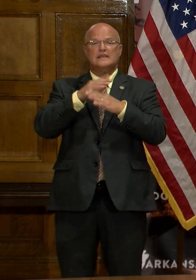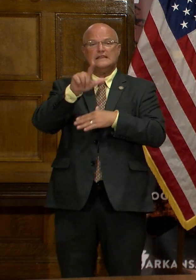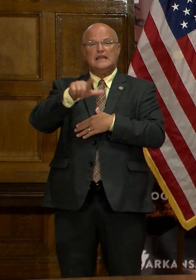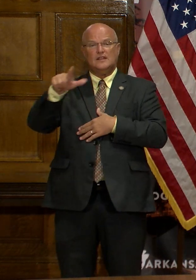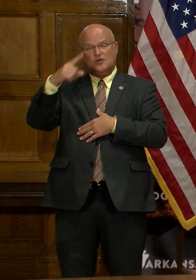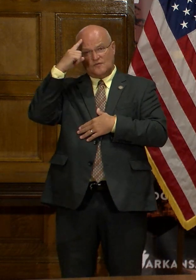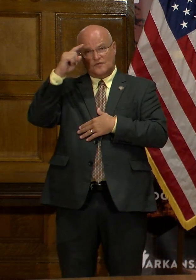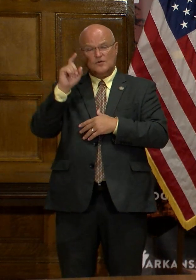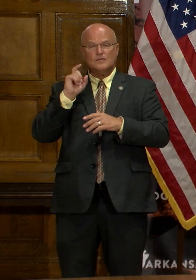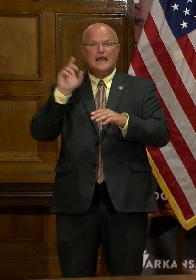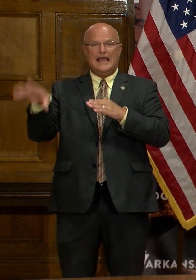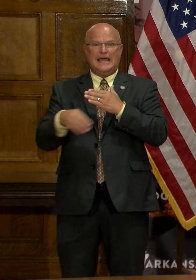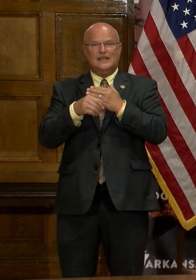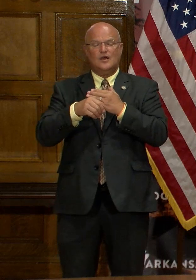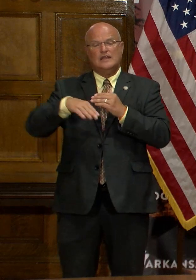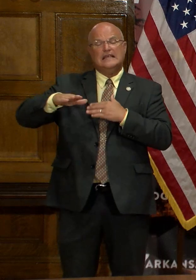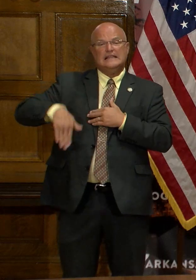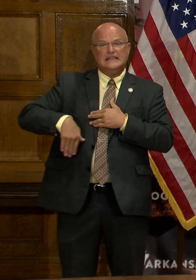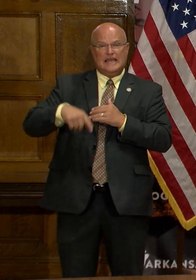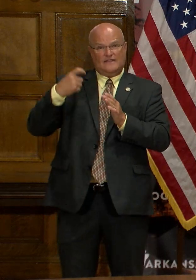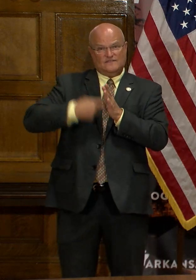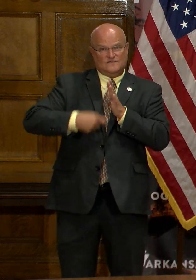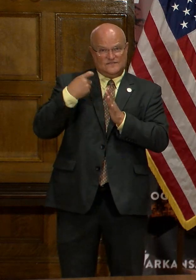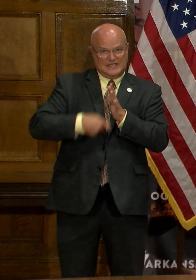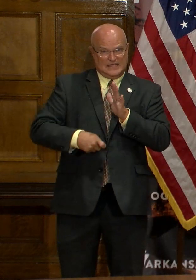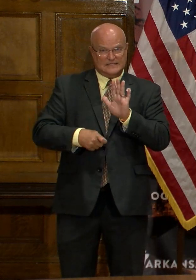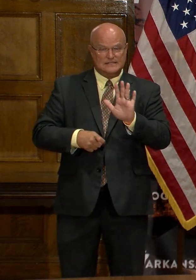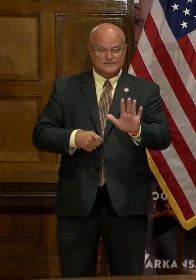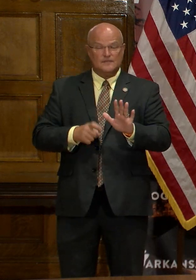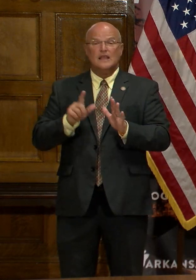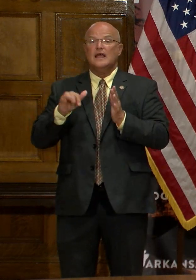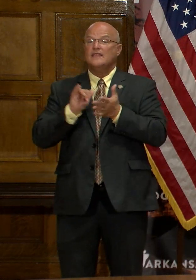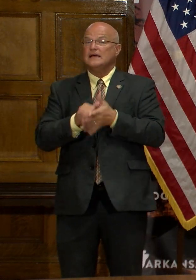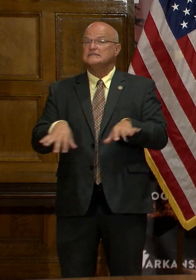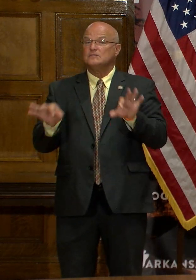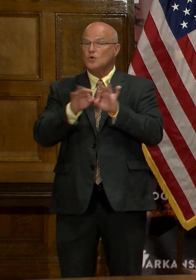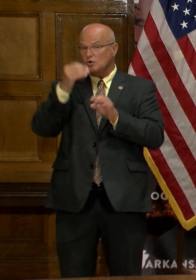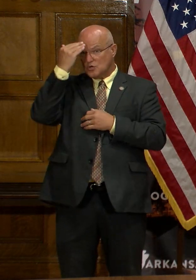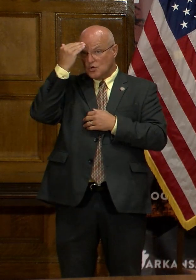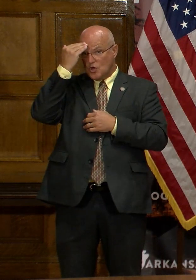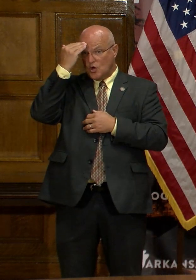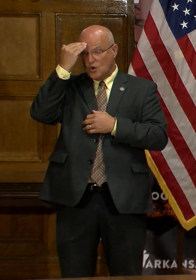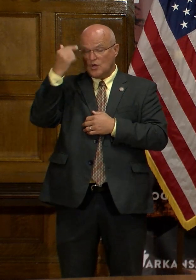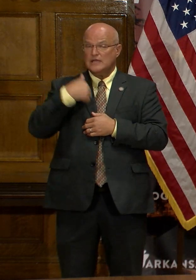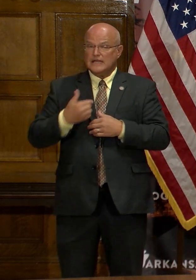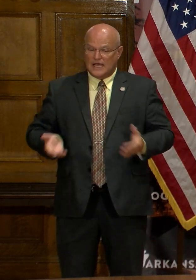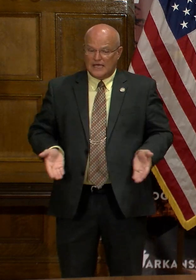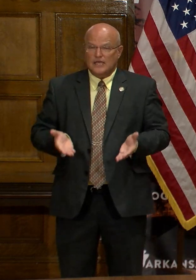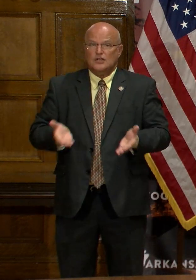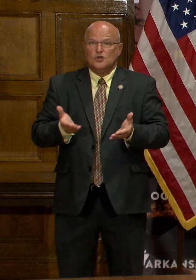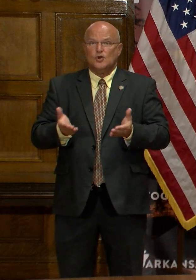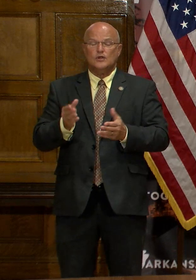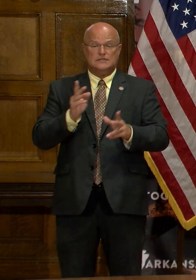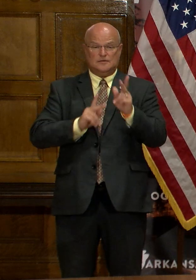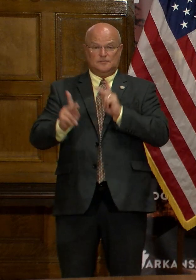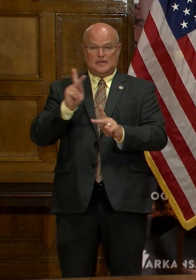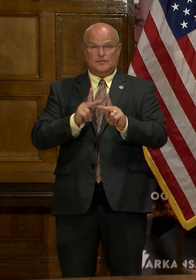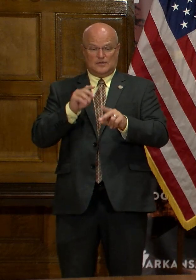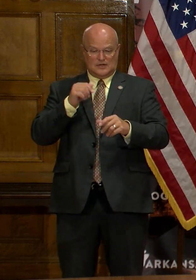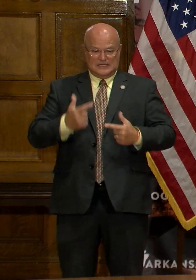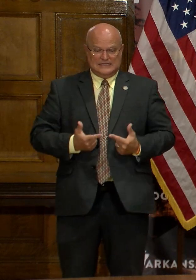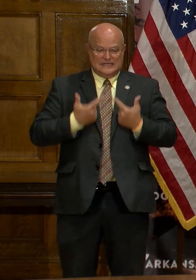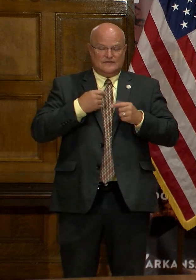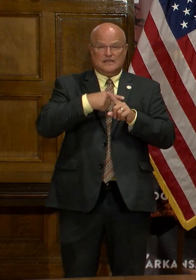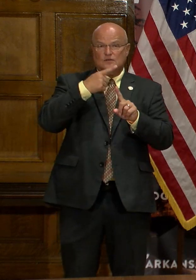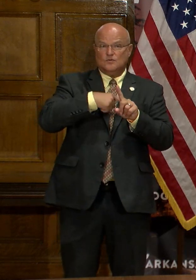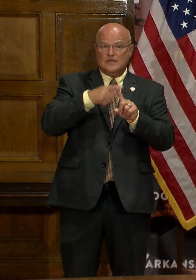issuing late fees. And so that's important to note, and I encourage tenants out there, if